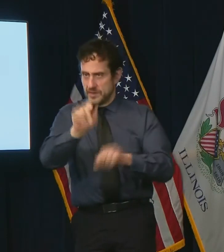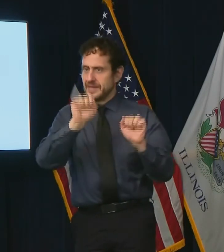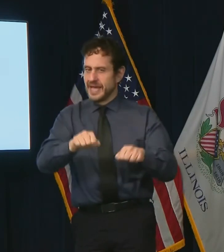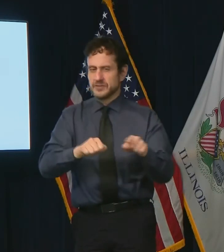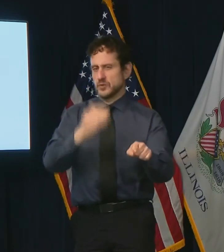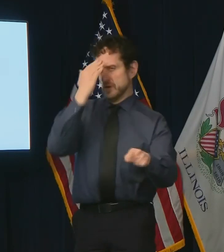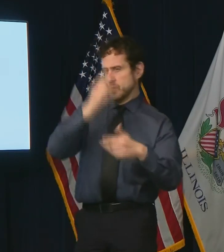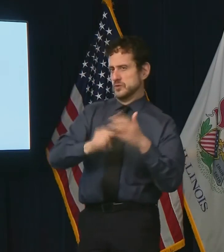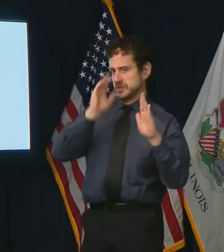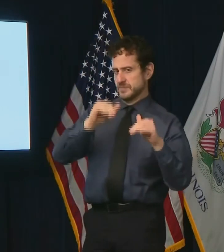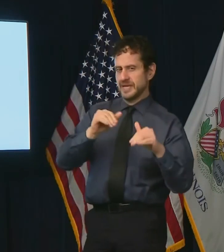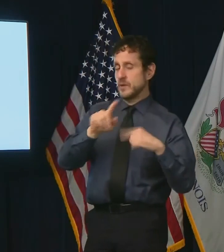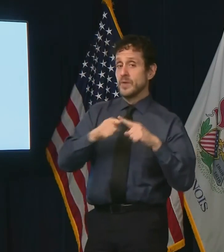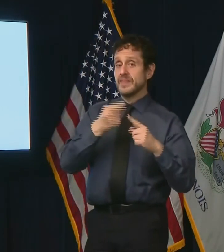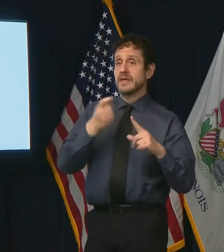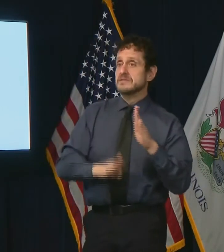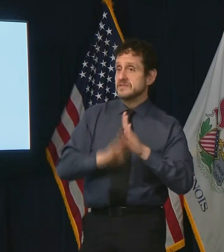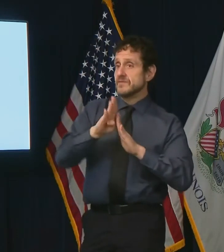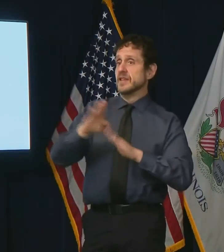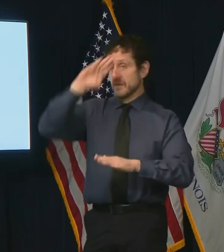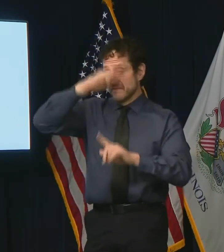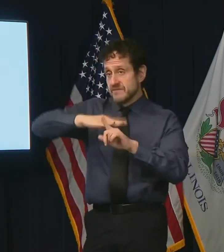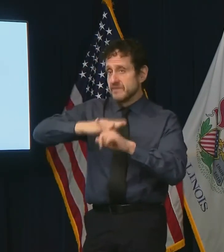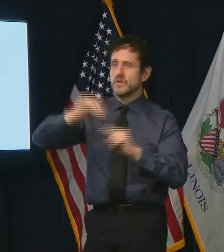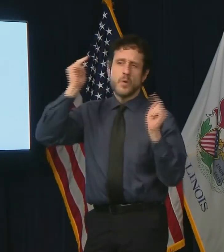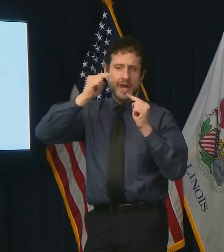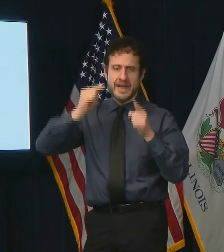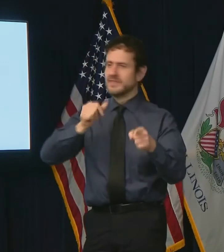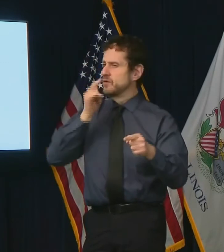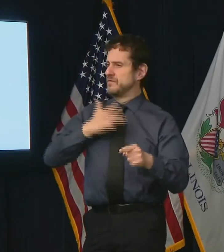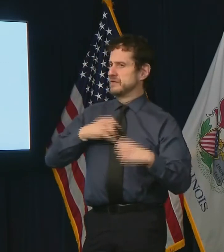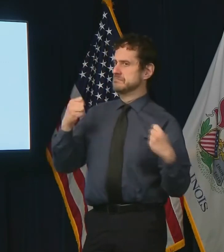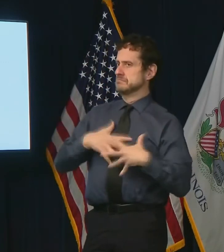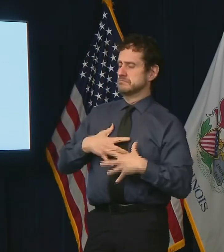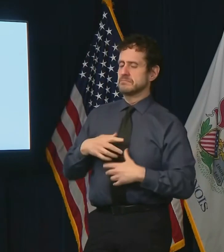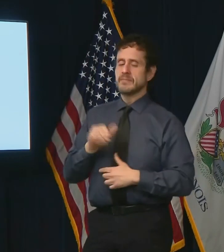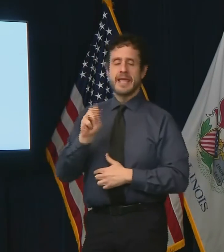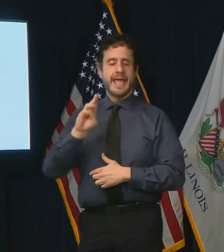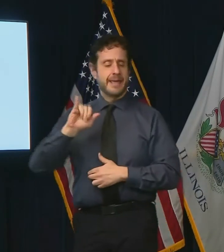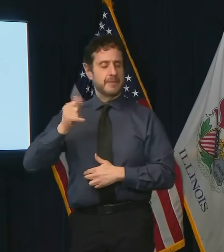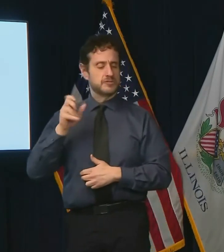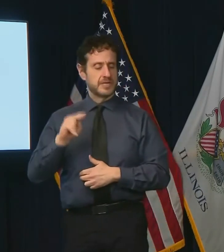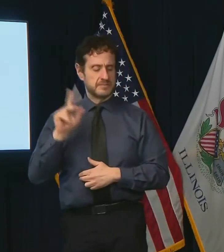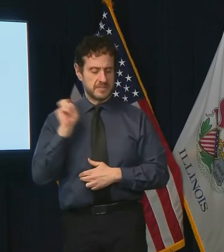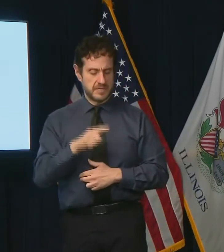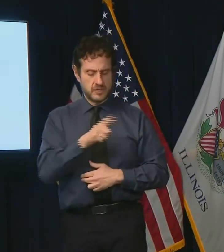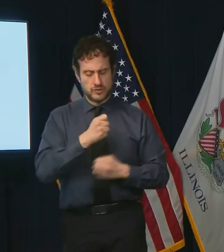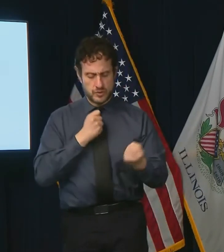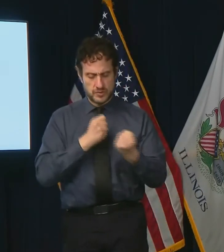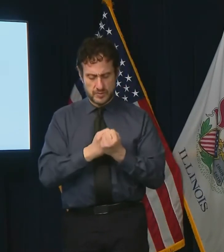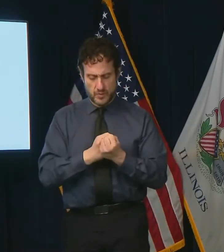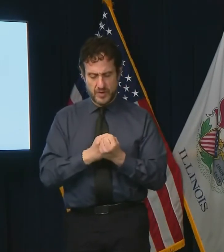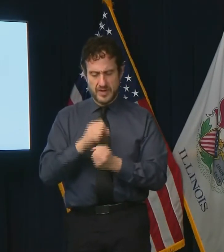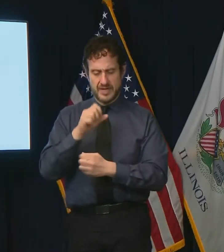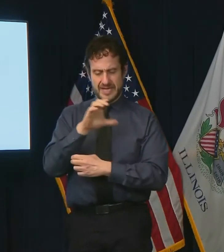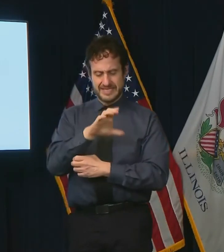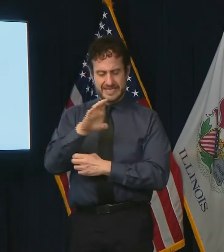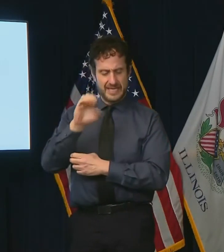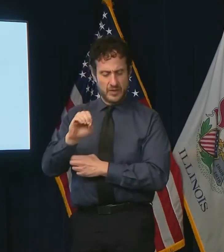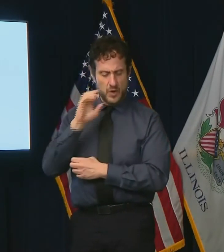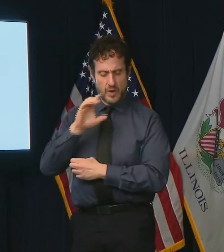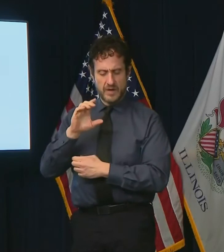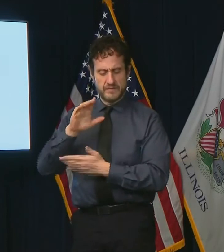expect and not be fearful of that response. Amy Jacobson is asking, do you support CEO of